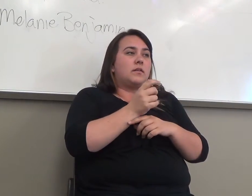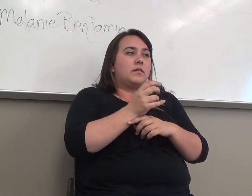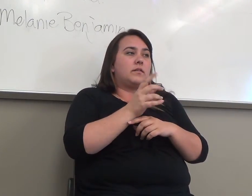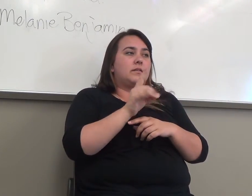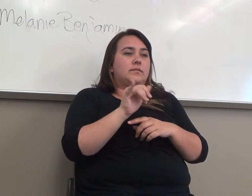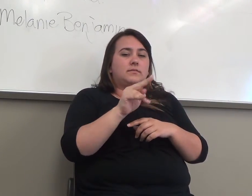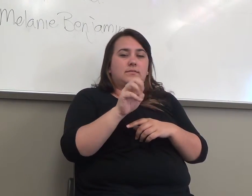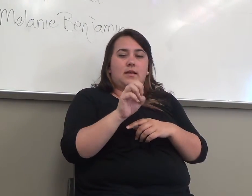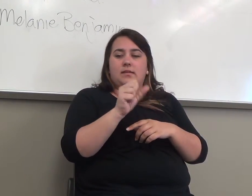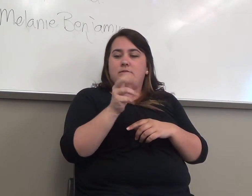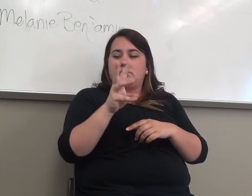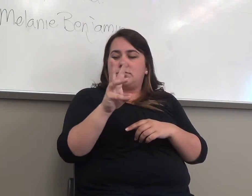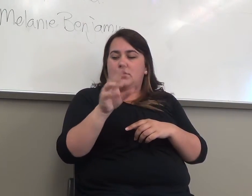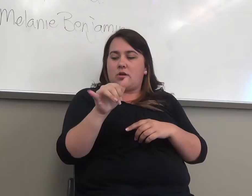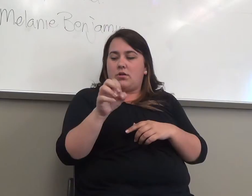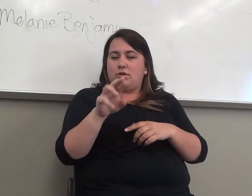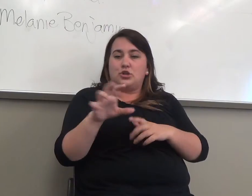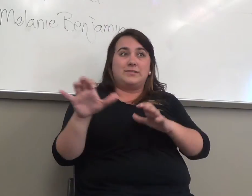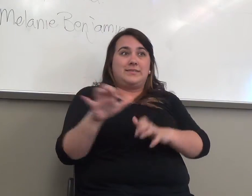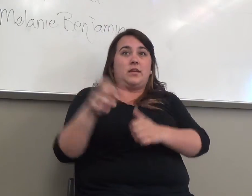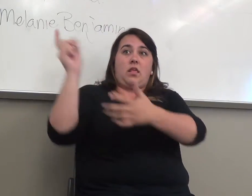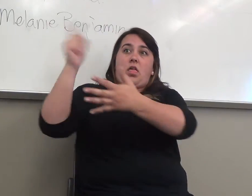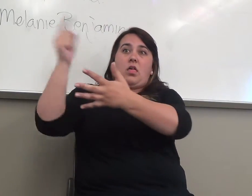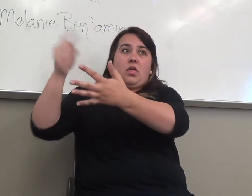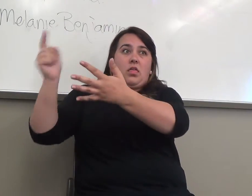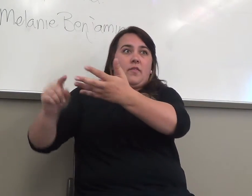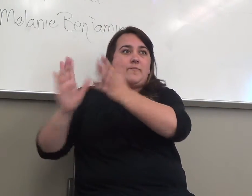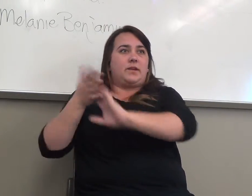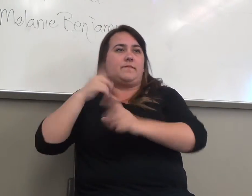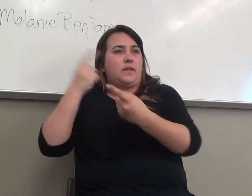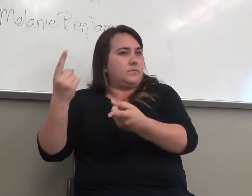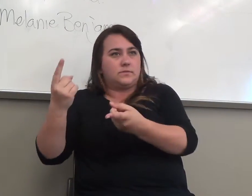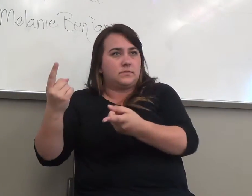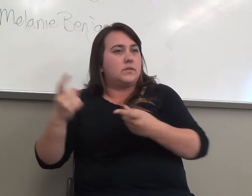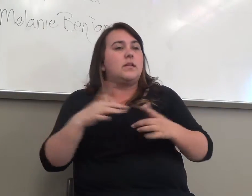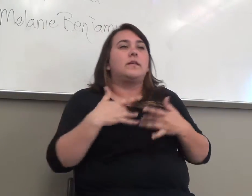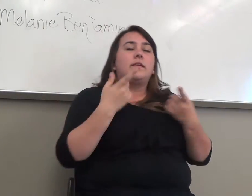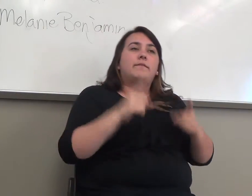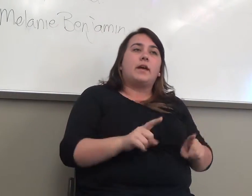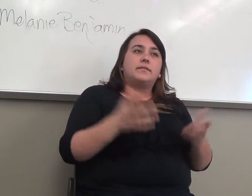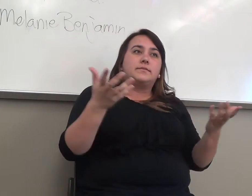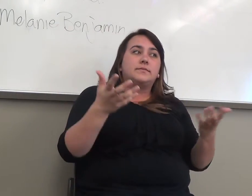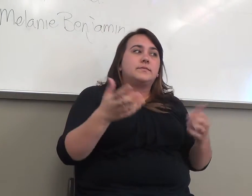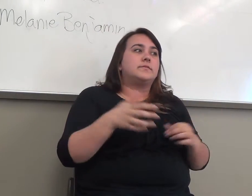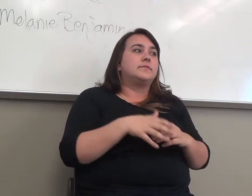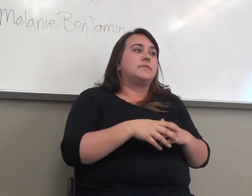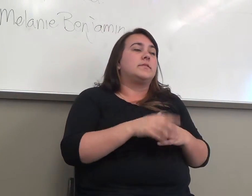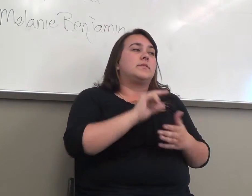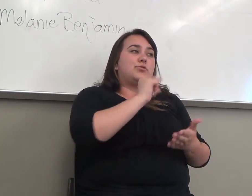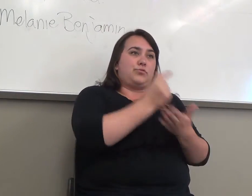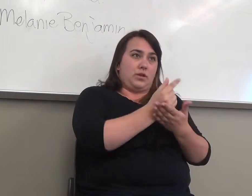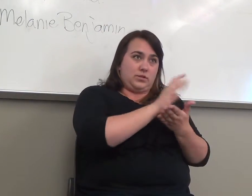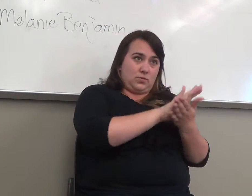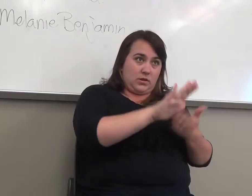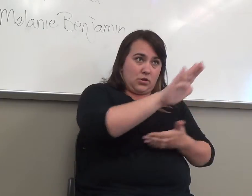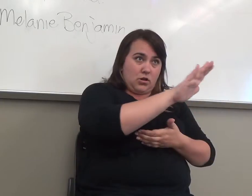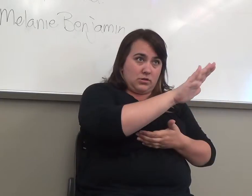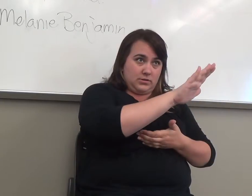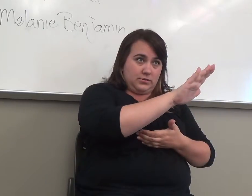this, and then she became a famous journalist. The events are, she graduated from college, she